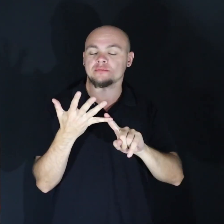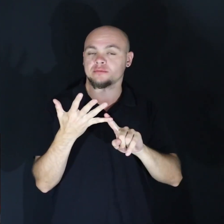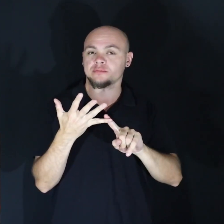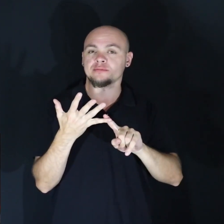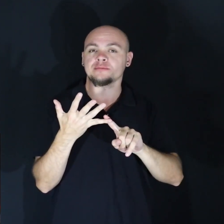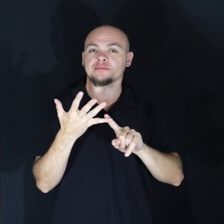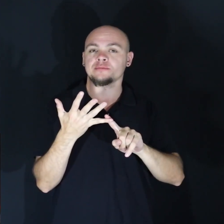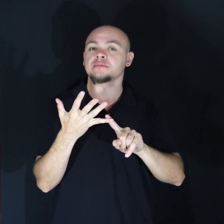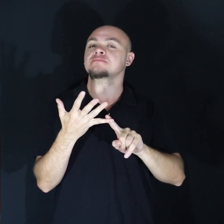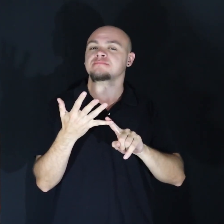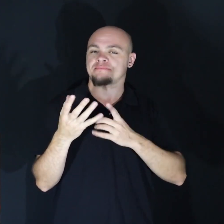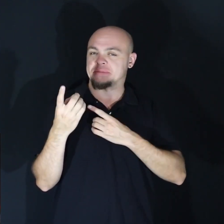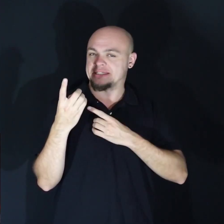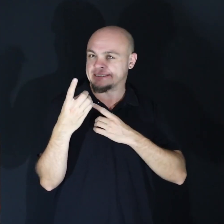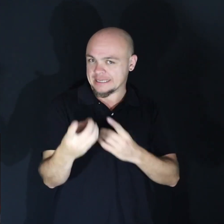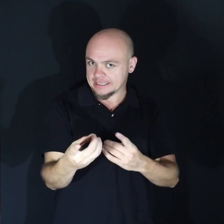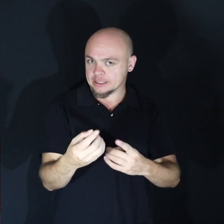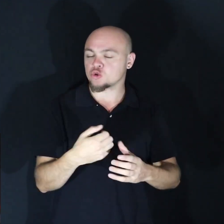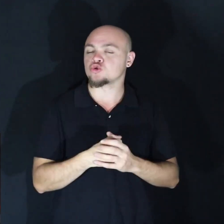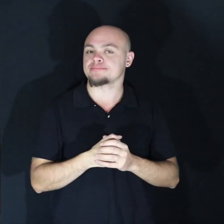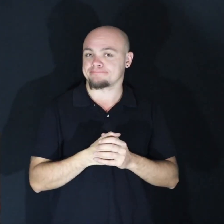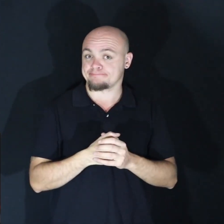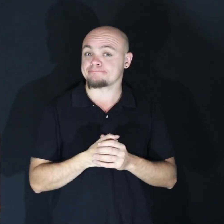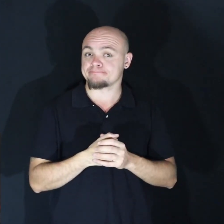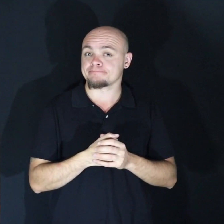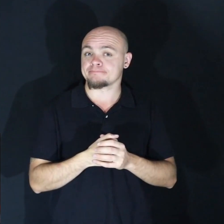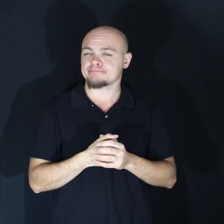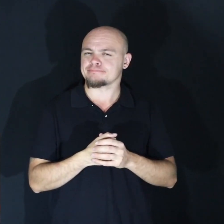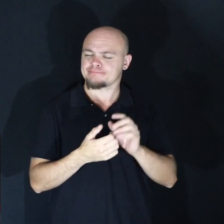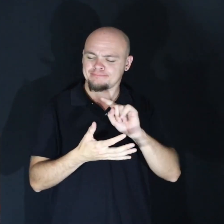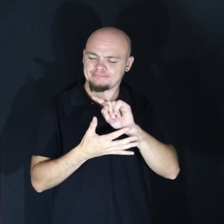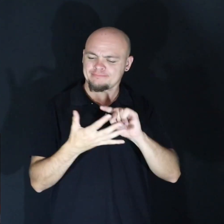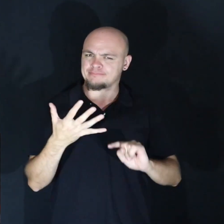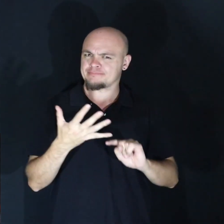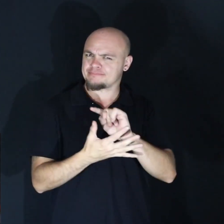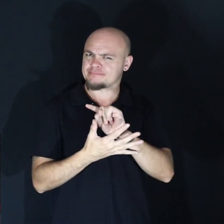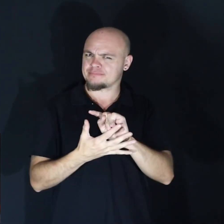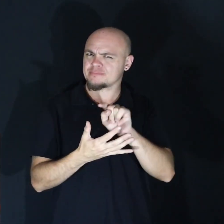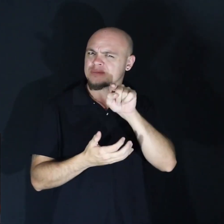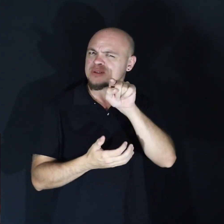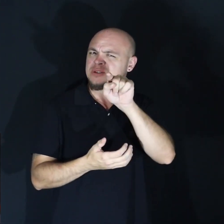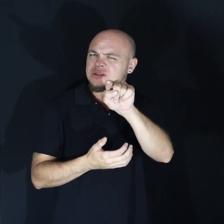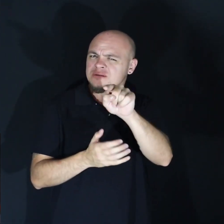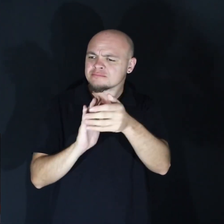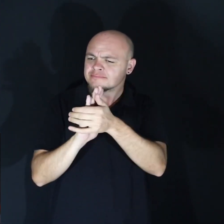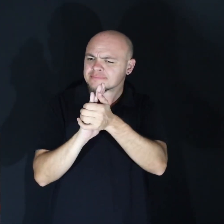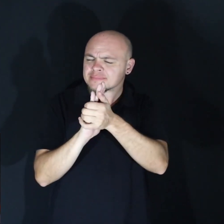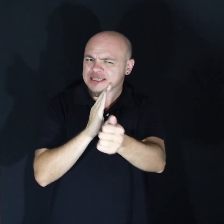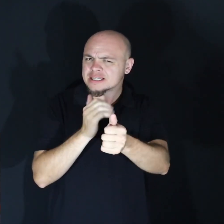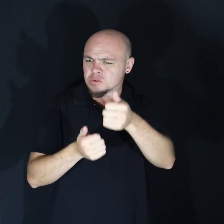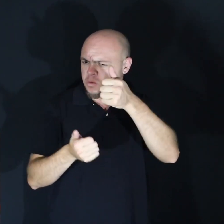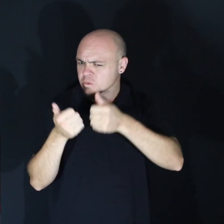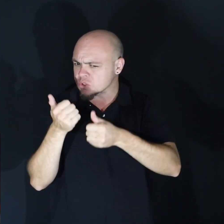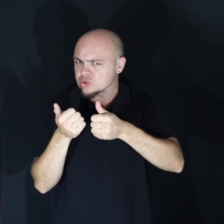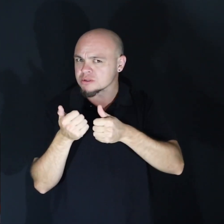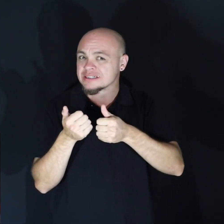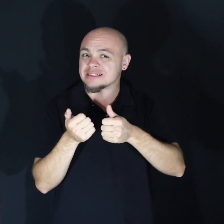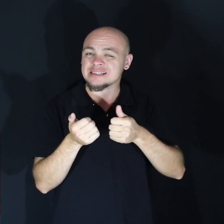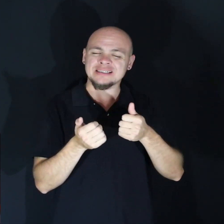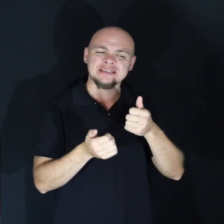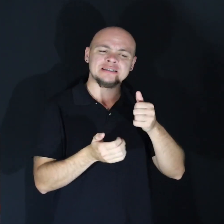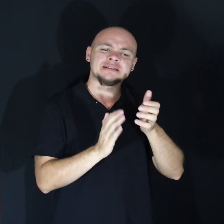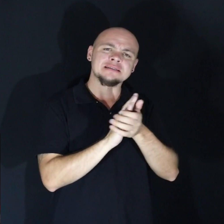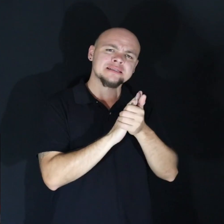identification, dedication, and think about which ones you've already mastered and which ones you need to work